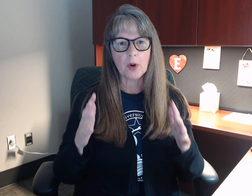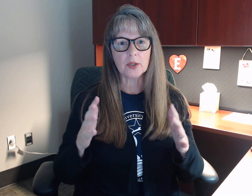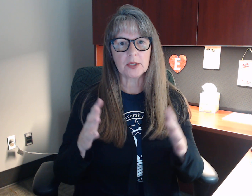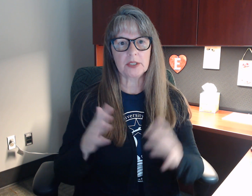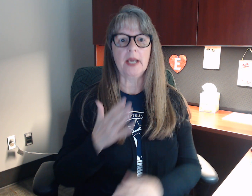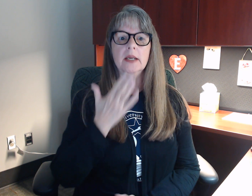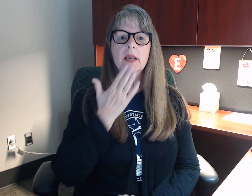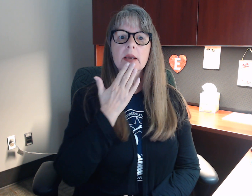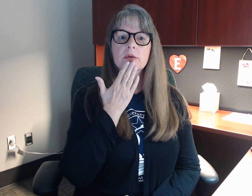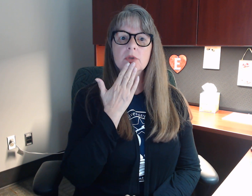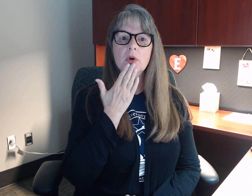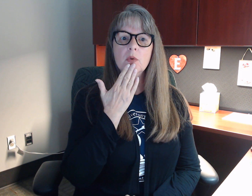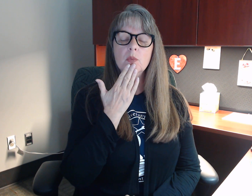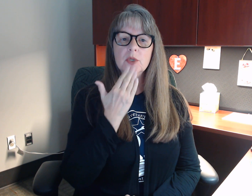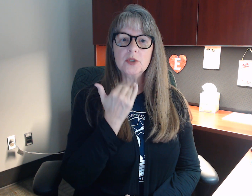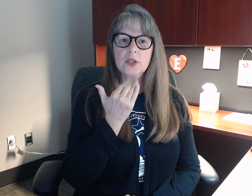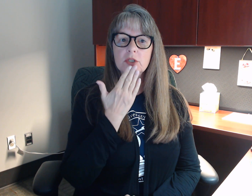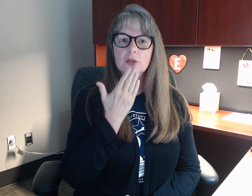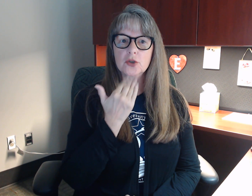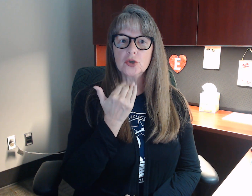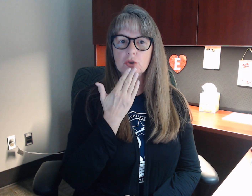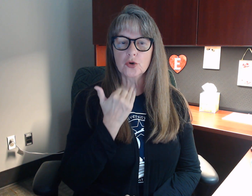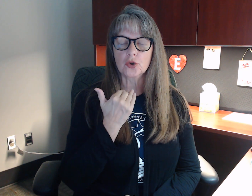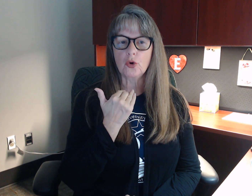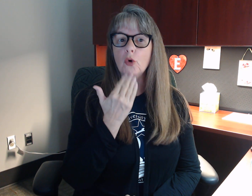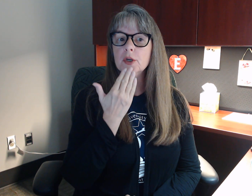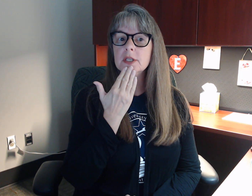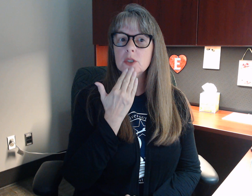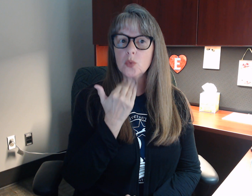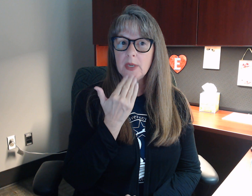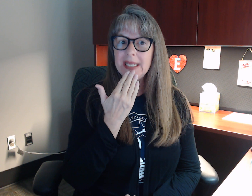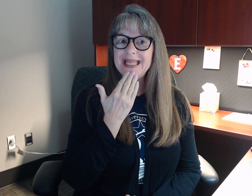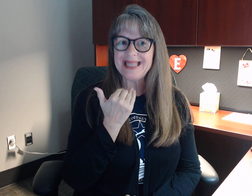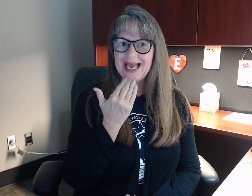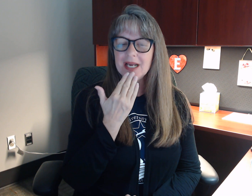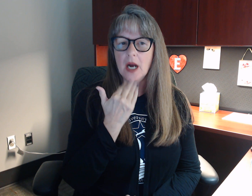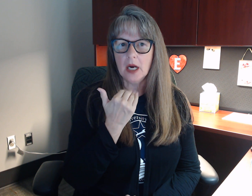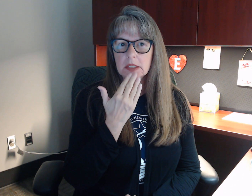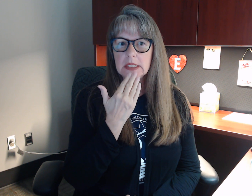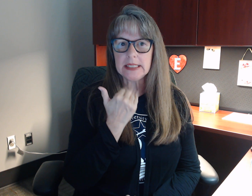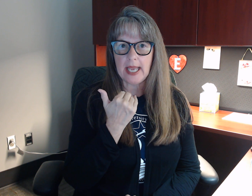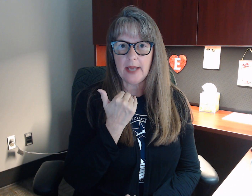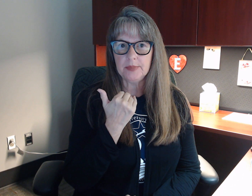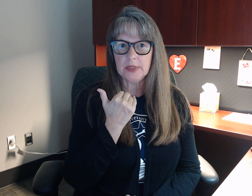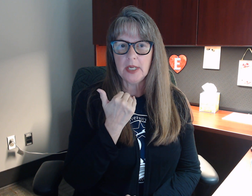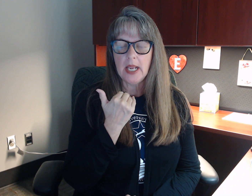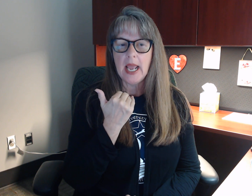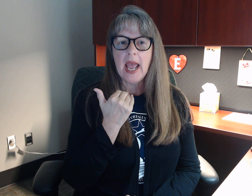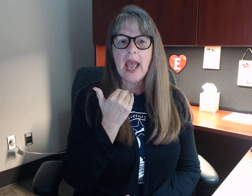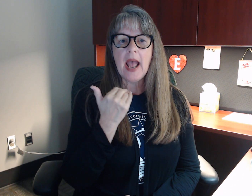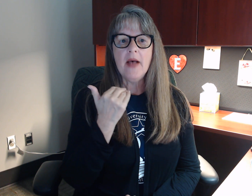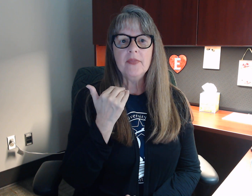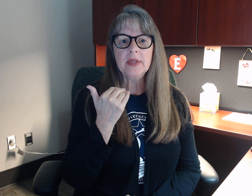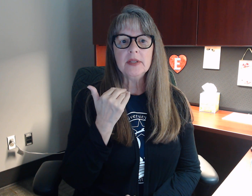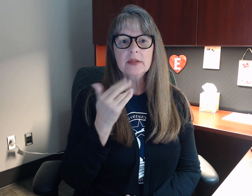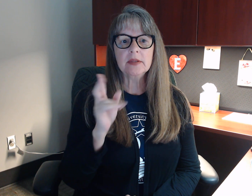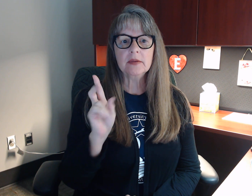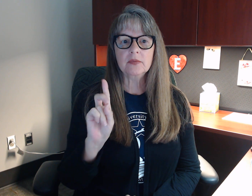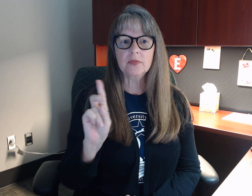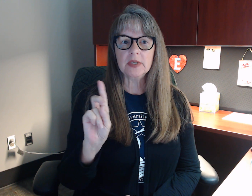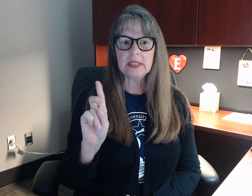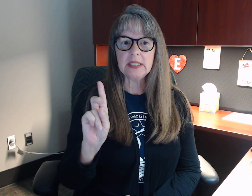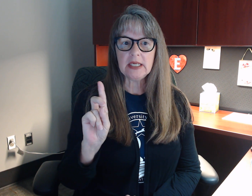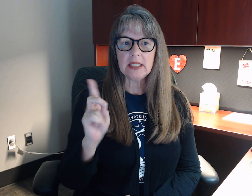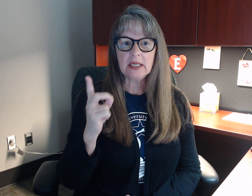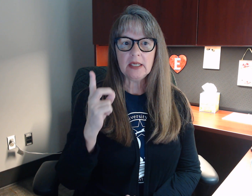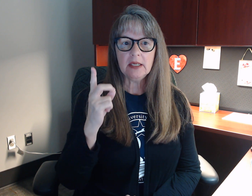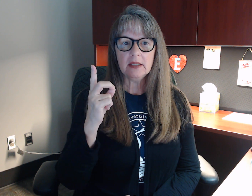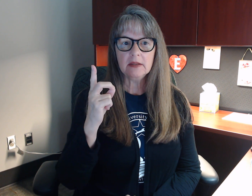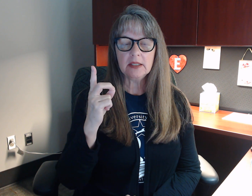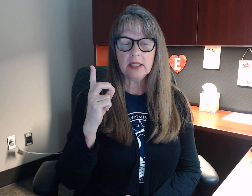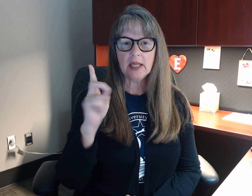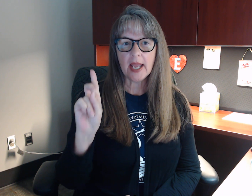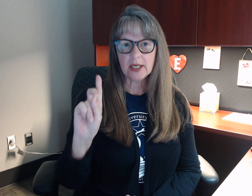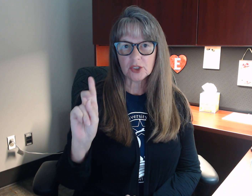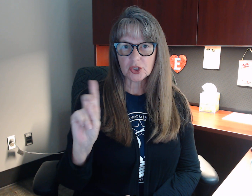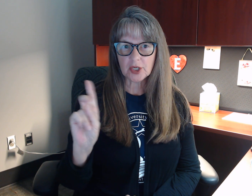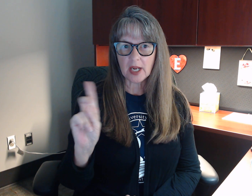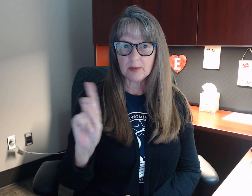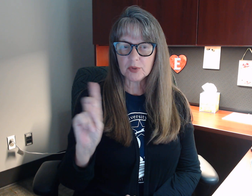sign. So this is sugar or sweet, that concept. And then the D hand shape, shaking